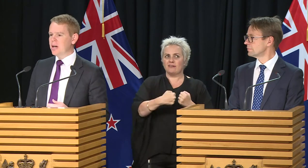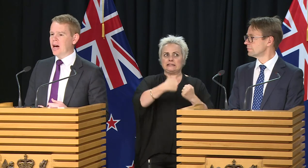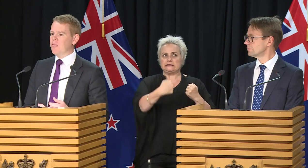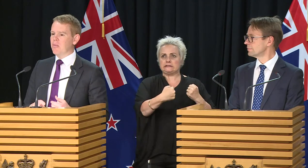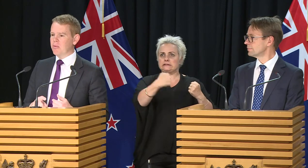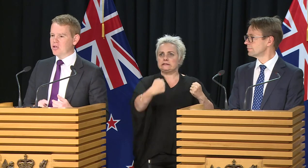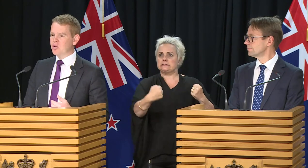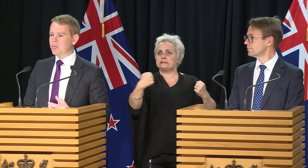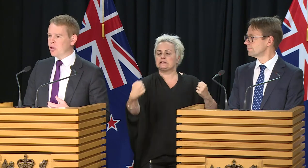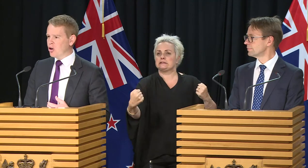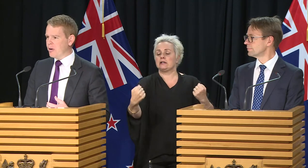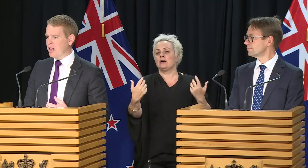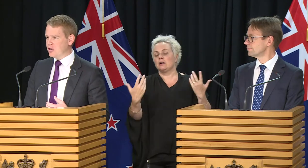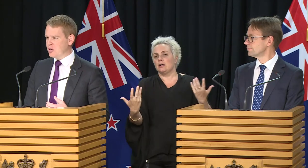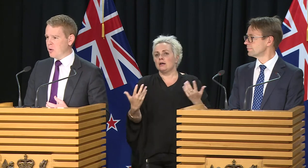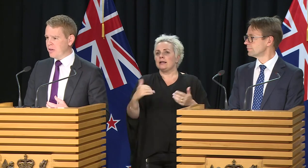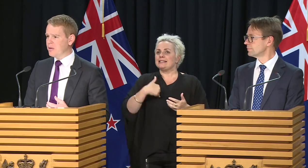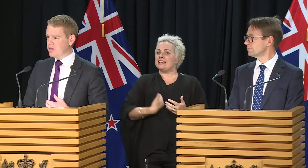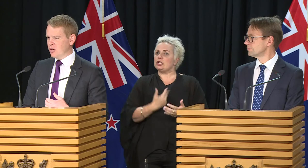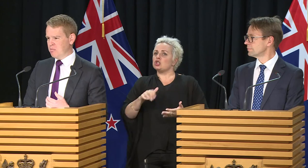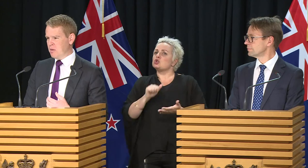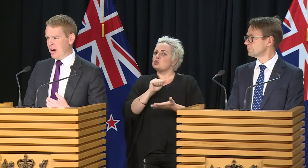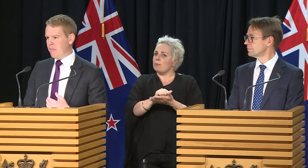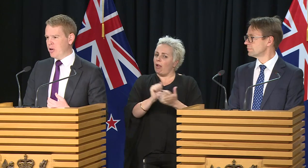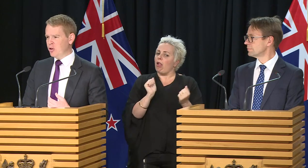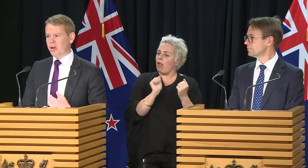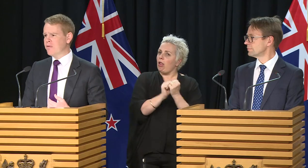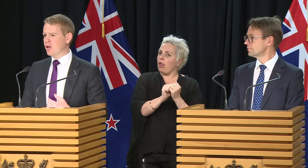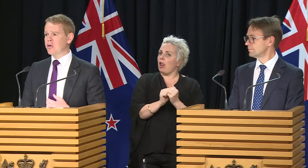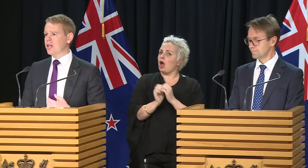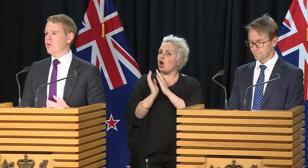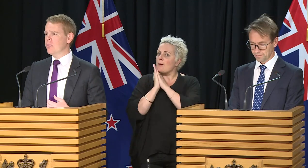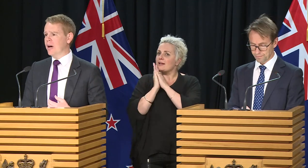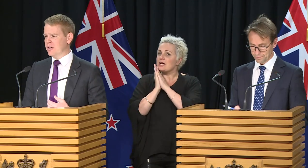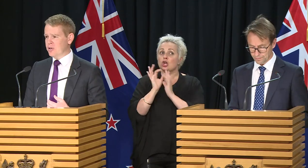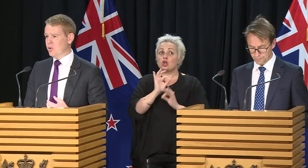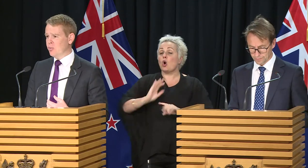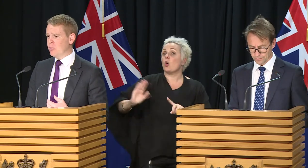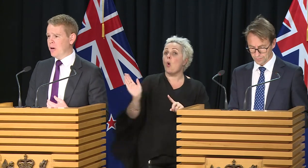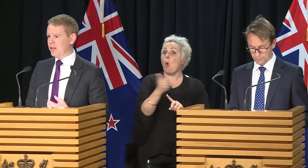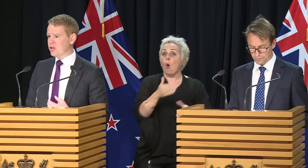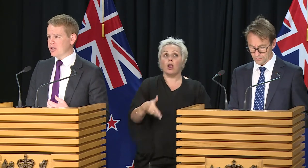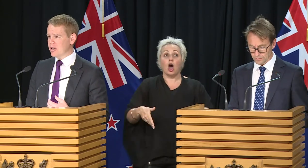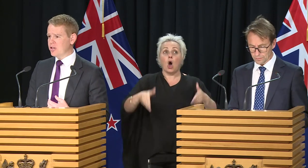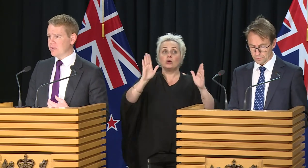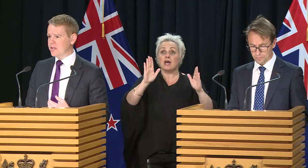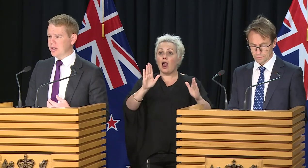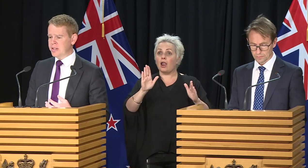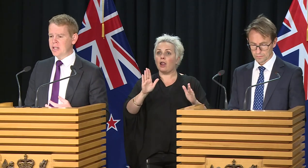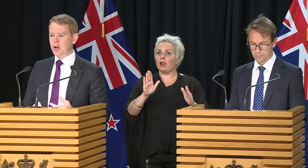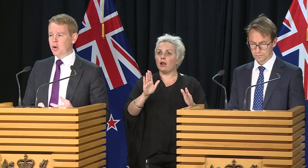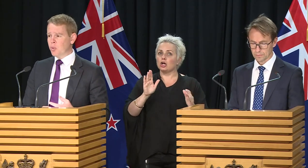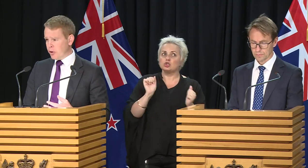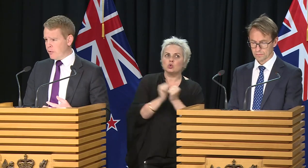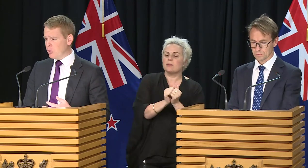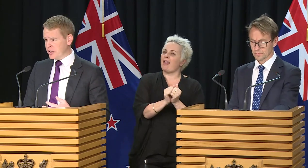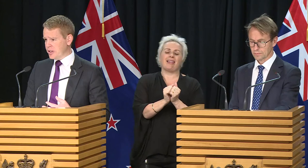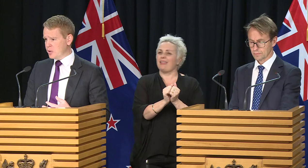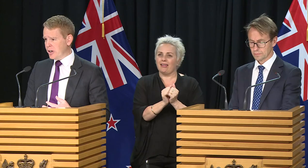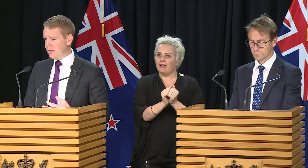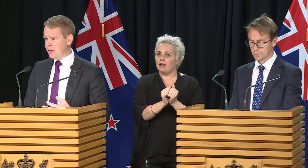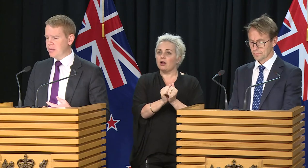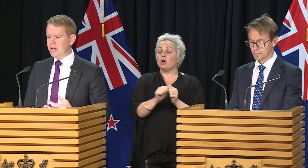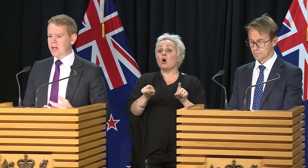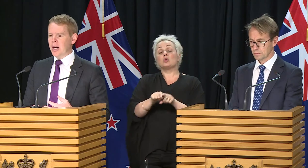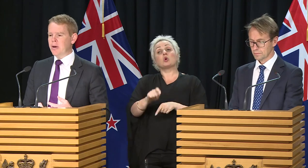system. Suitable accommodation is one of them, so not every hotel makes a suitable managed isolation facility. Workforce